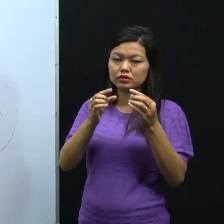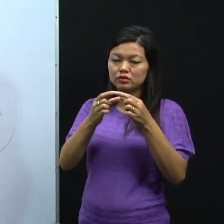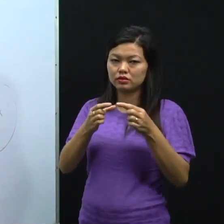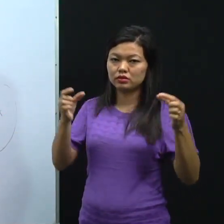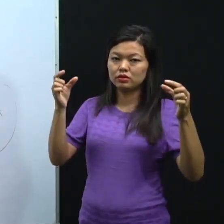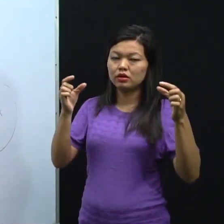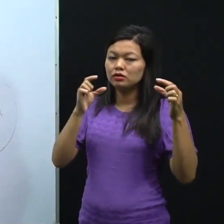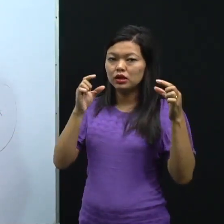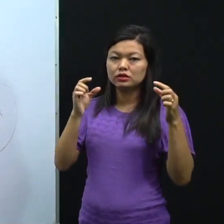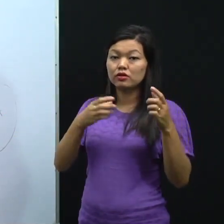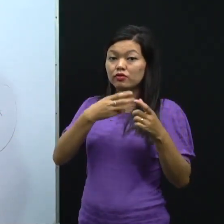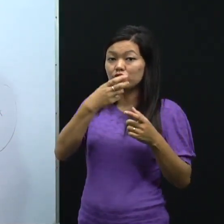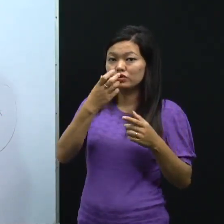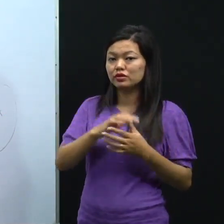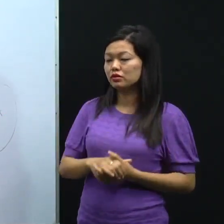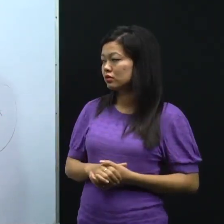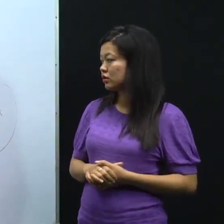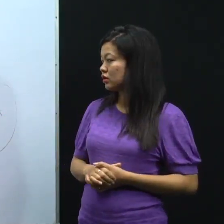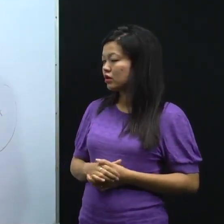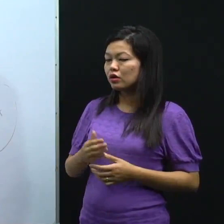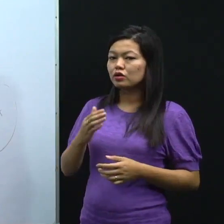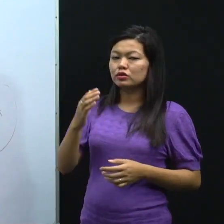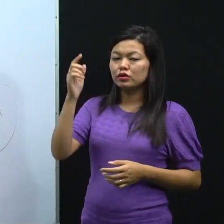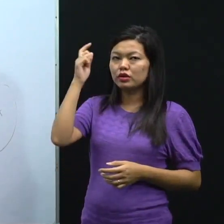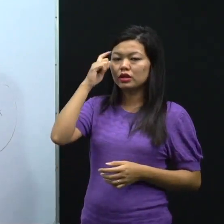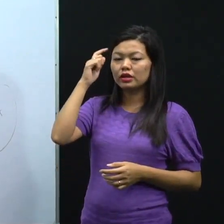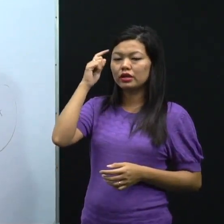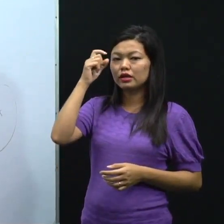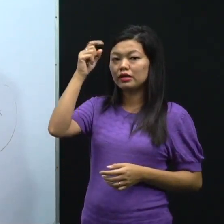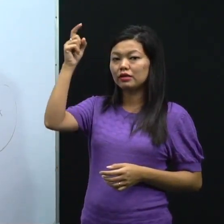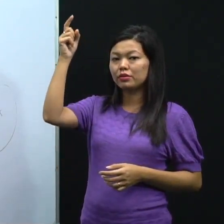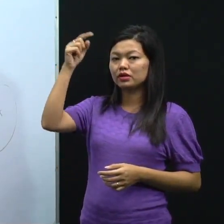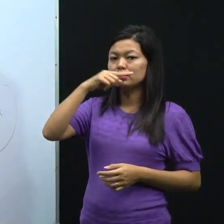one. You have to imagine this one as a red color. Okay, and now